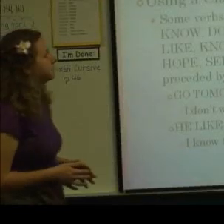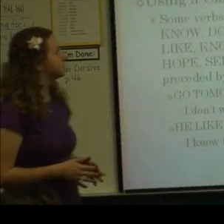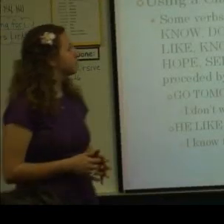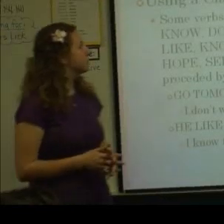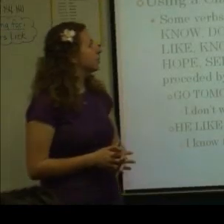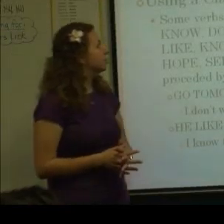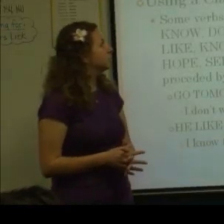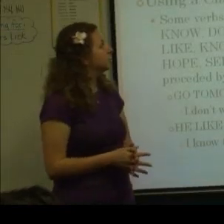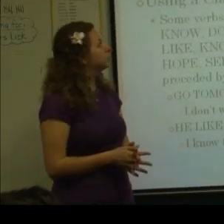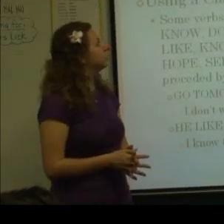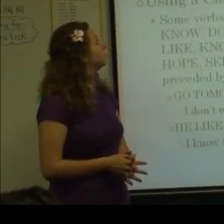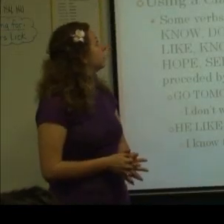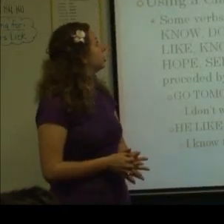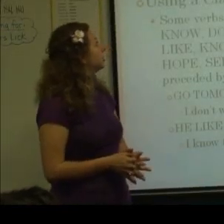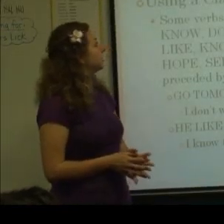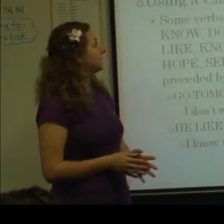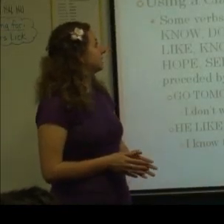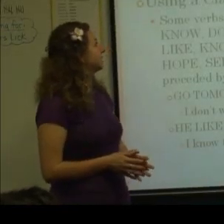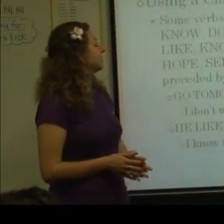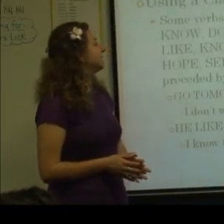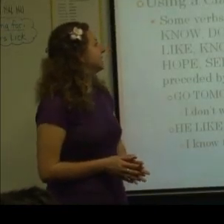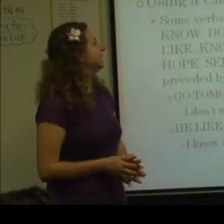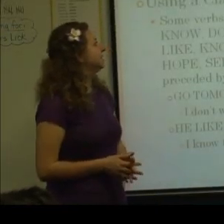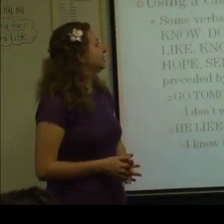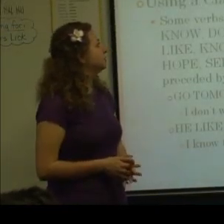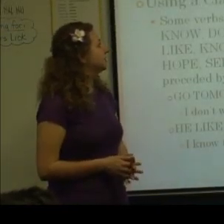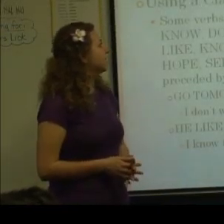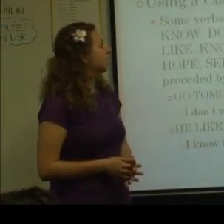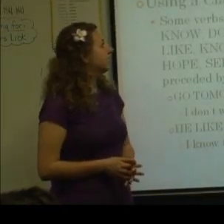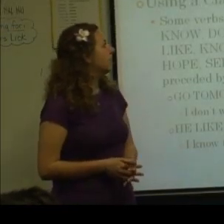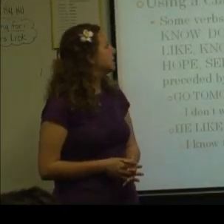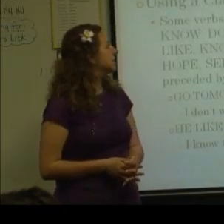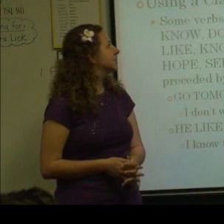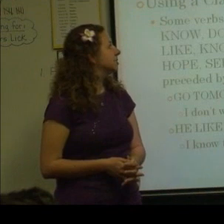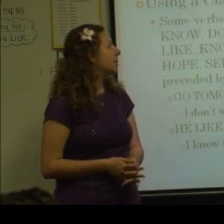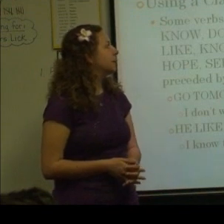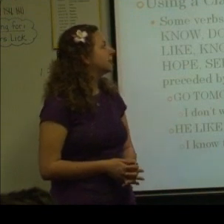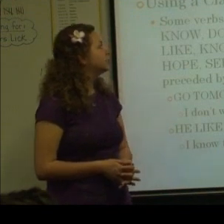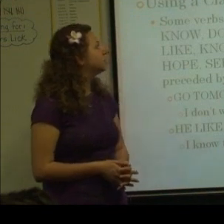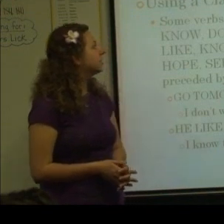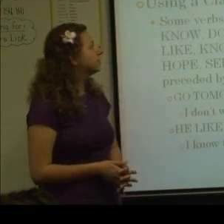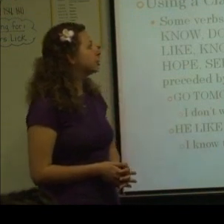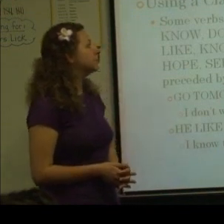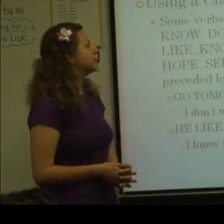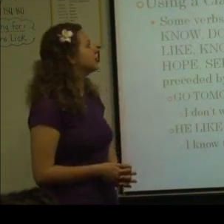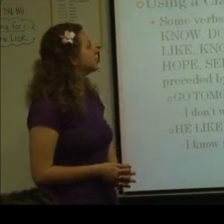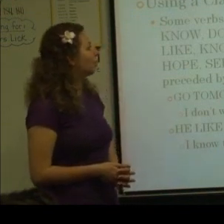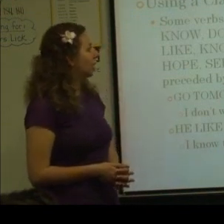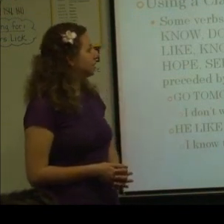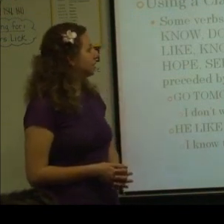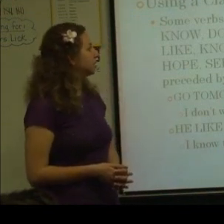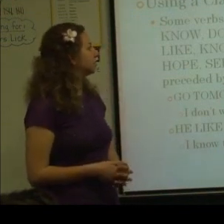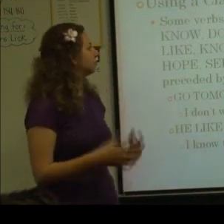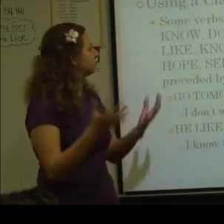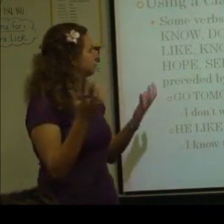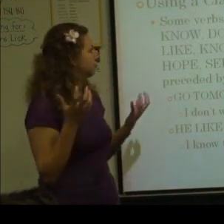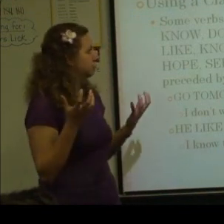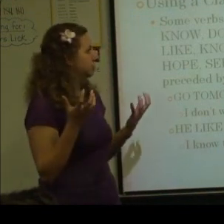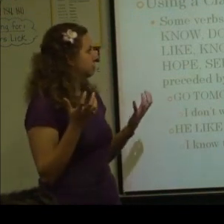Okay, so for less than 17, using a clause as a topic. So some verbs such as want,